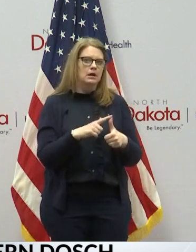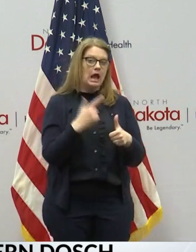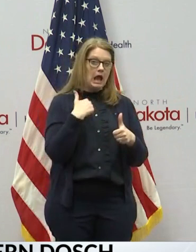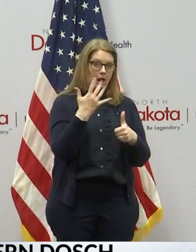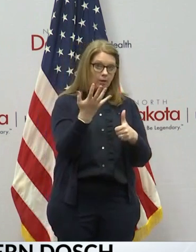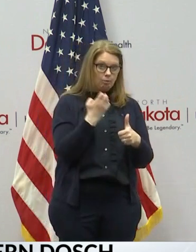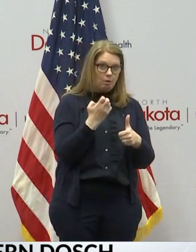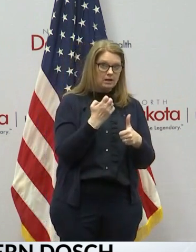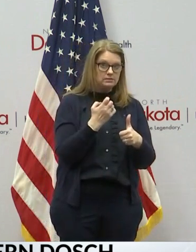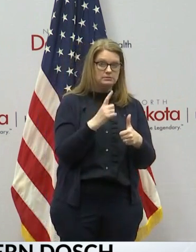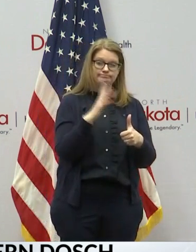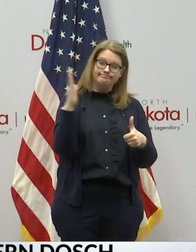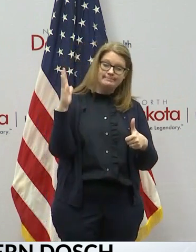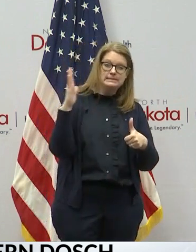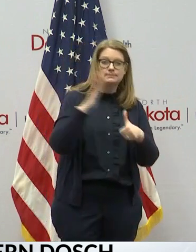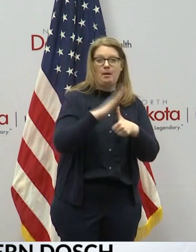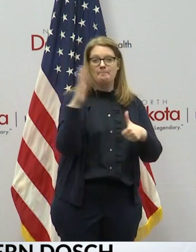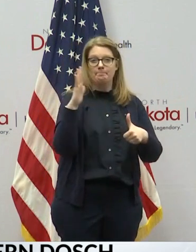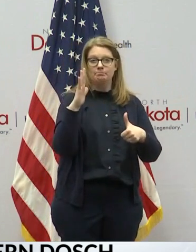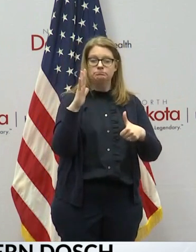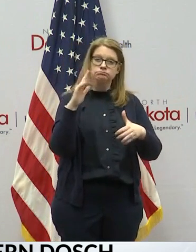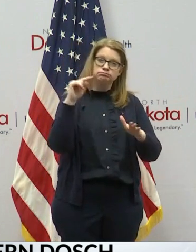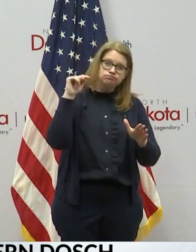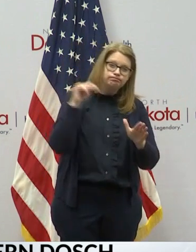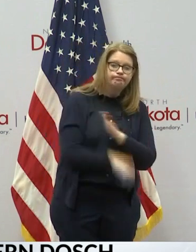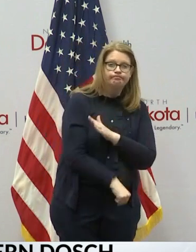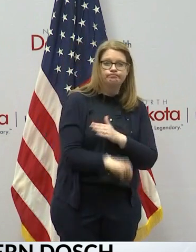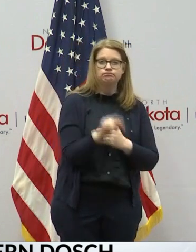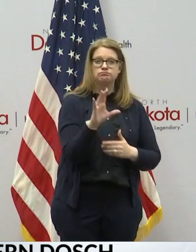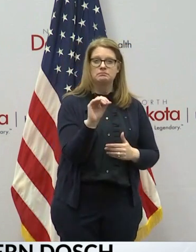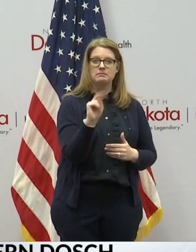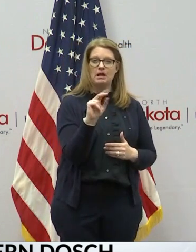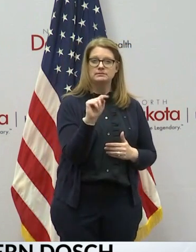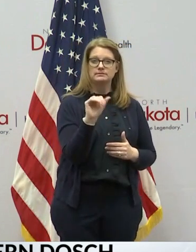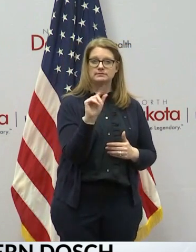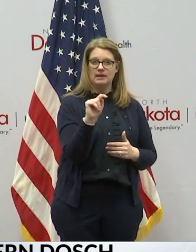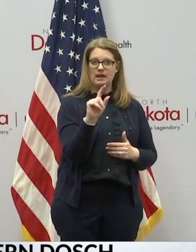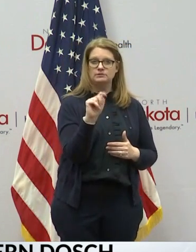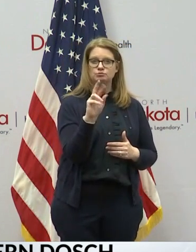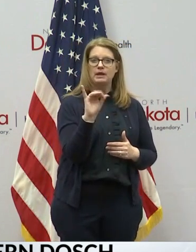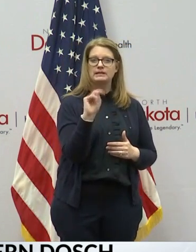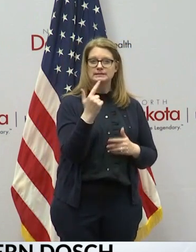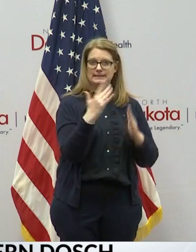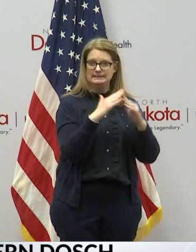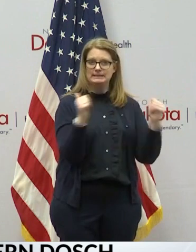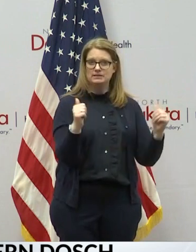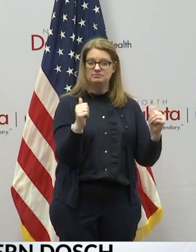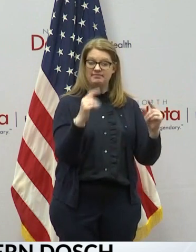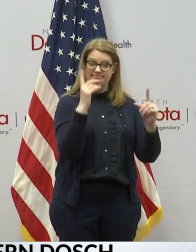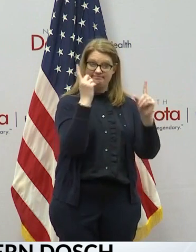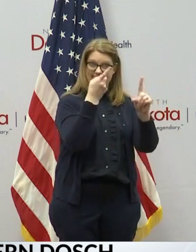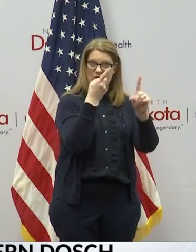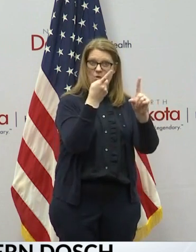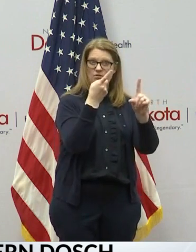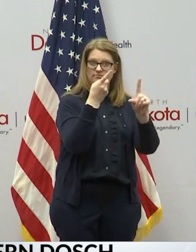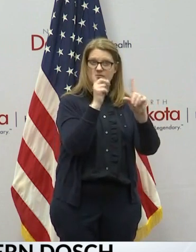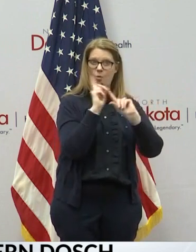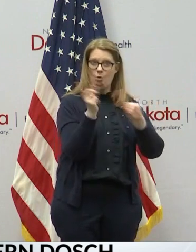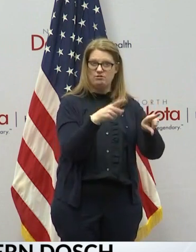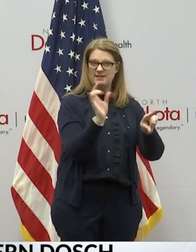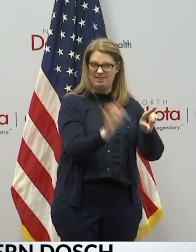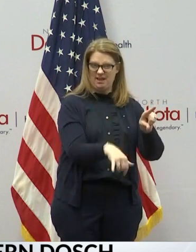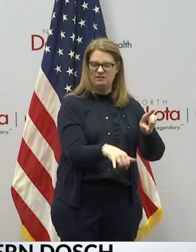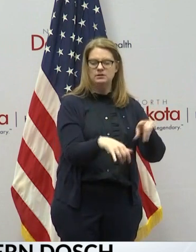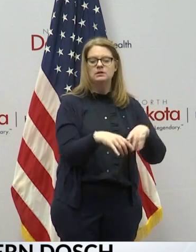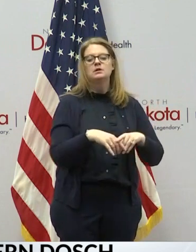robust, world-class contact tracing system. Those were our marching orders. And the team that I have the